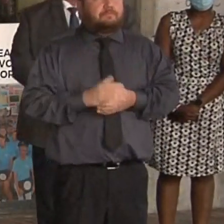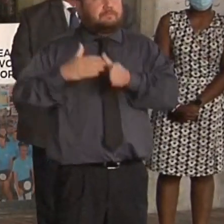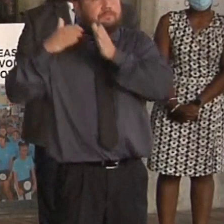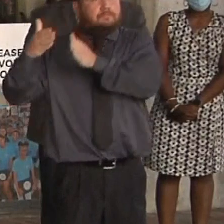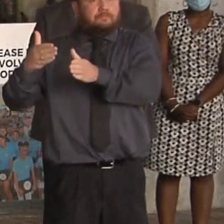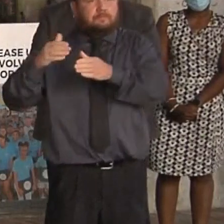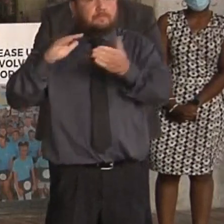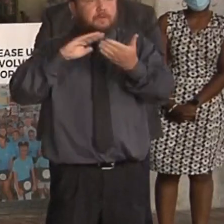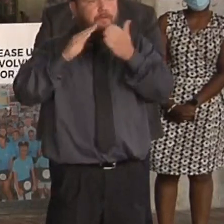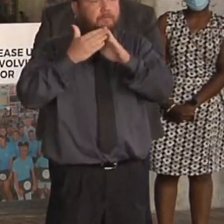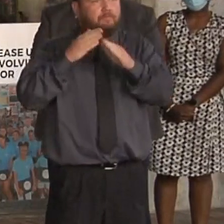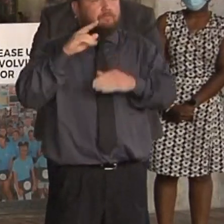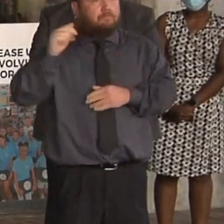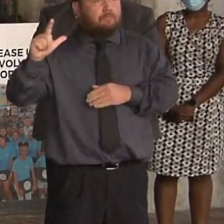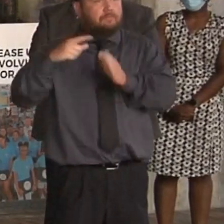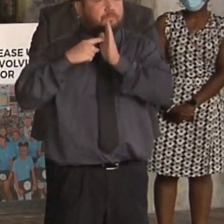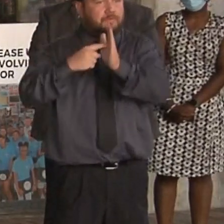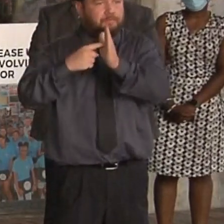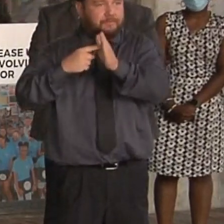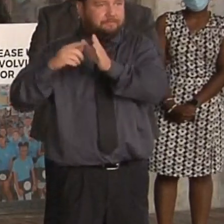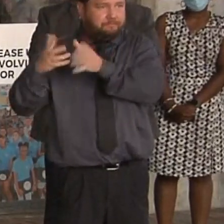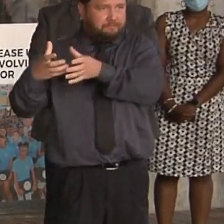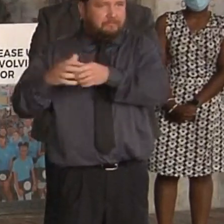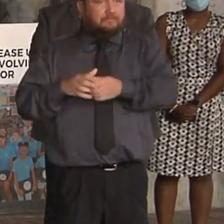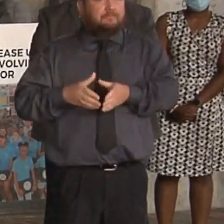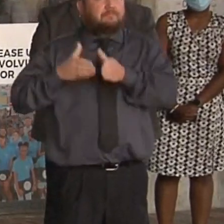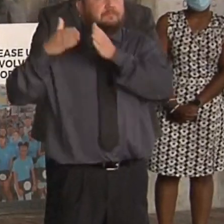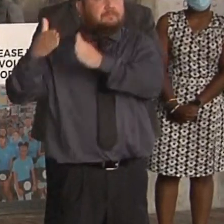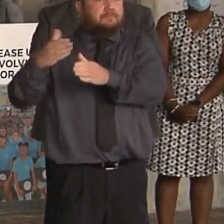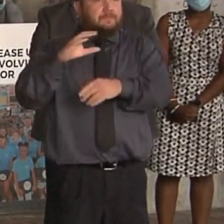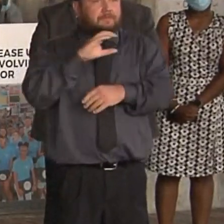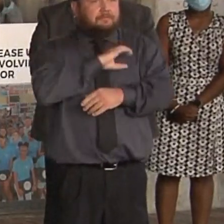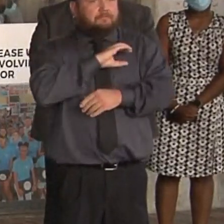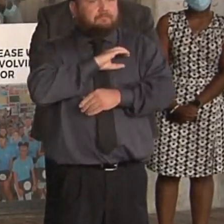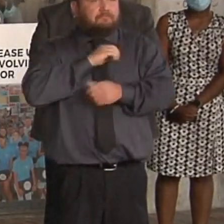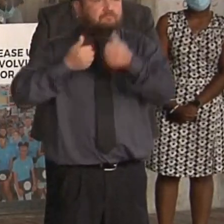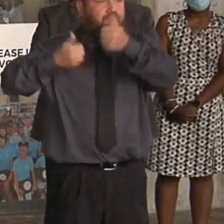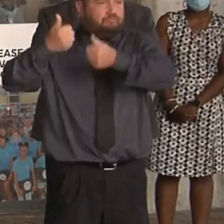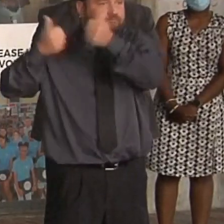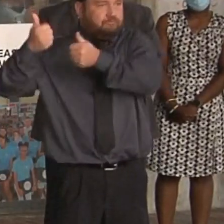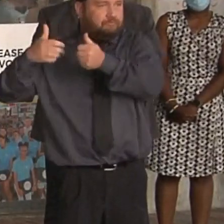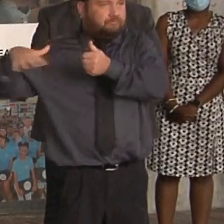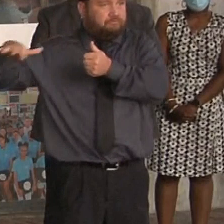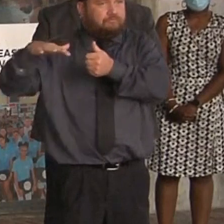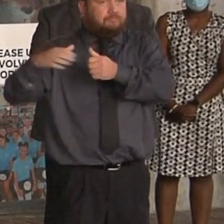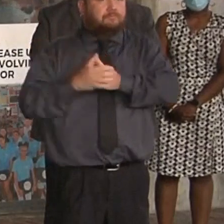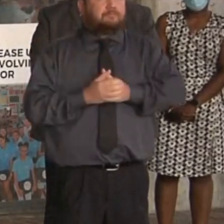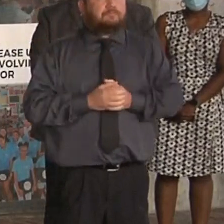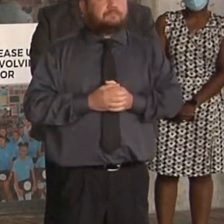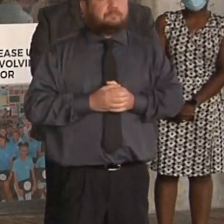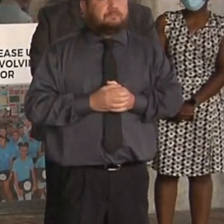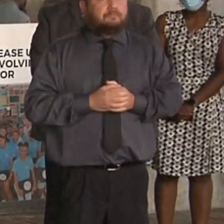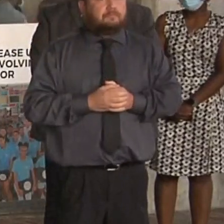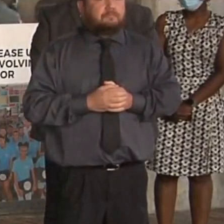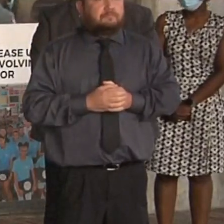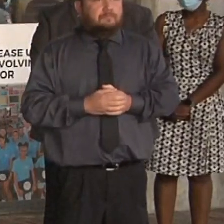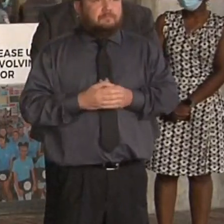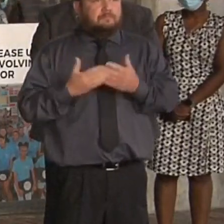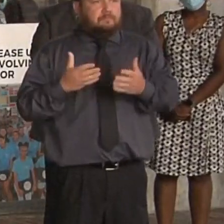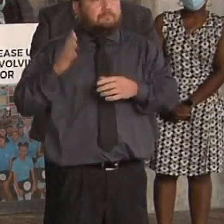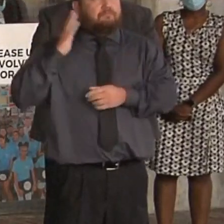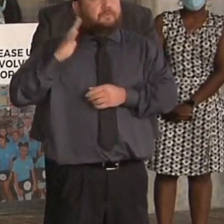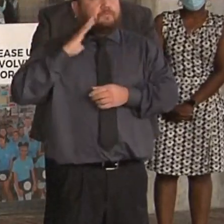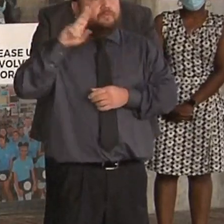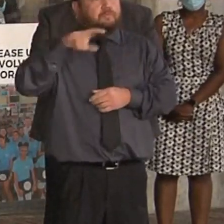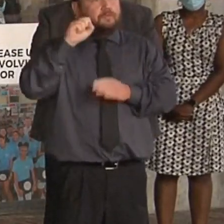Hall, Commissioner William Gross, former U.S. Attorney Wayne Budd. I think I got everybody. I want to thank you all for joining us